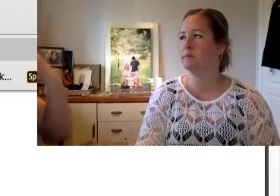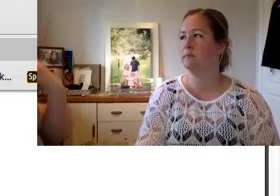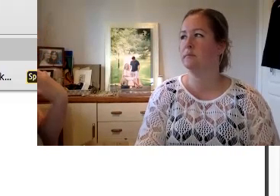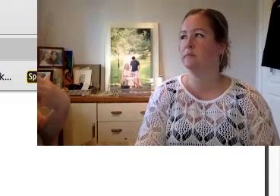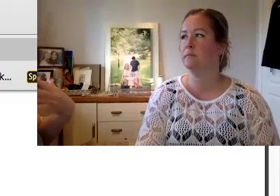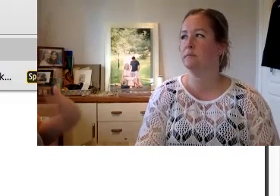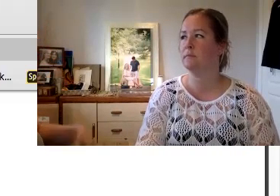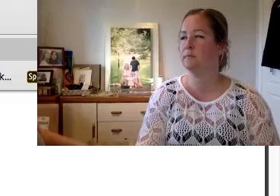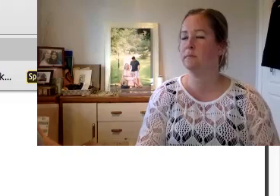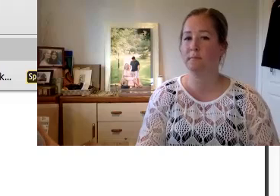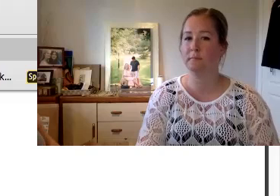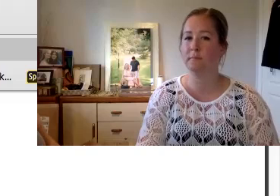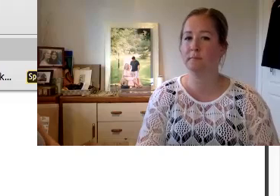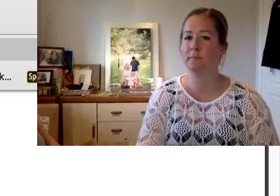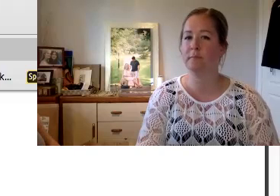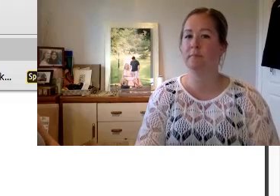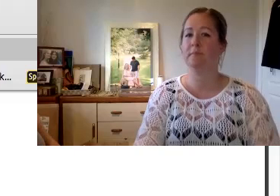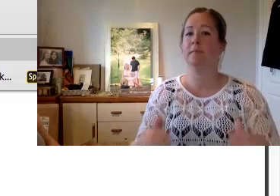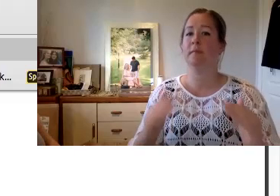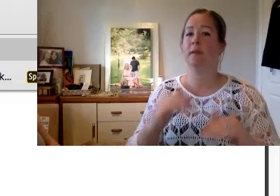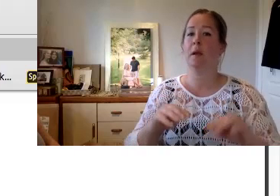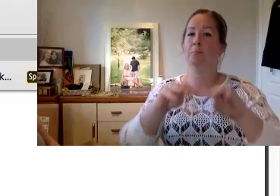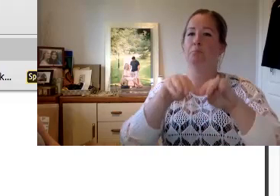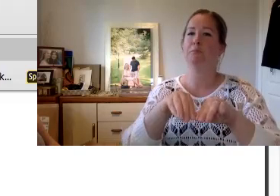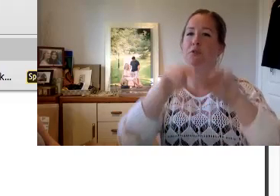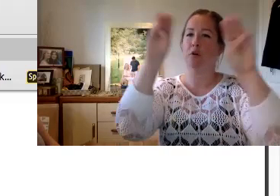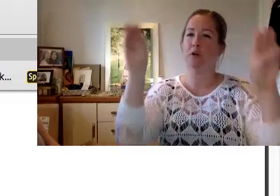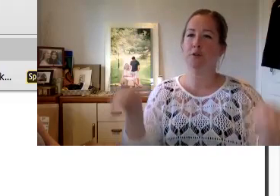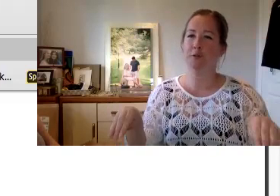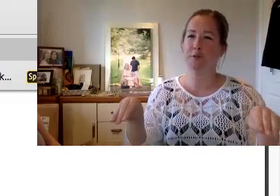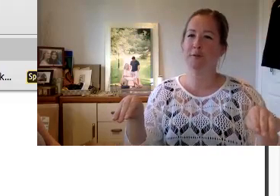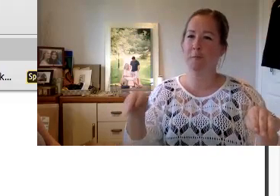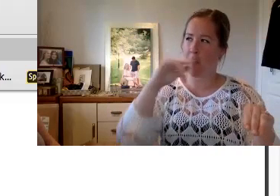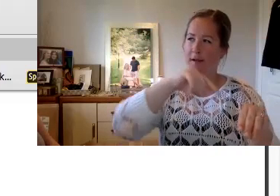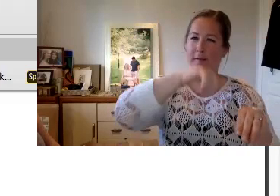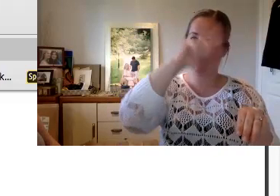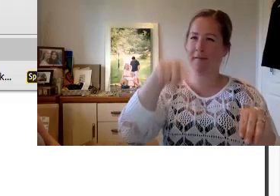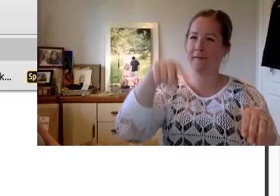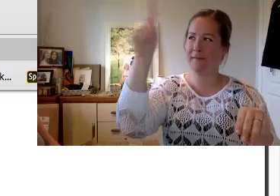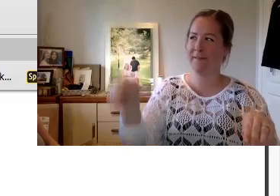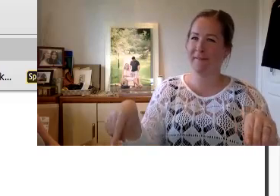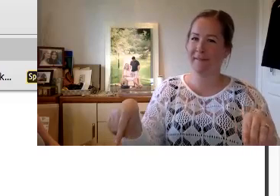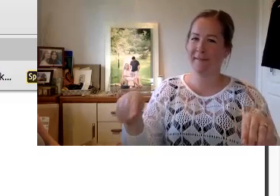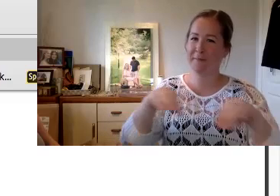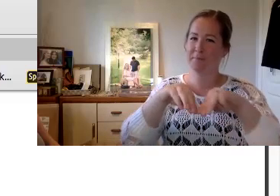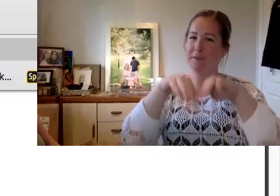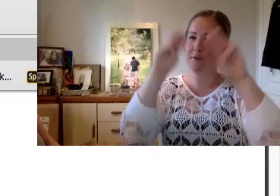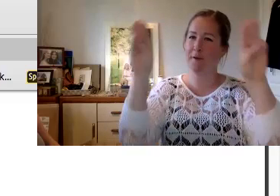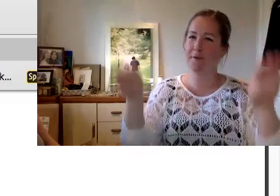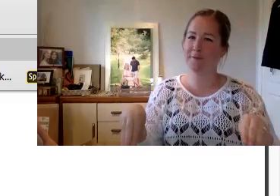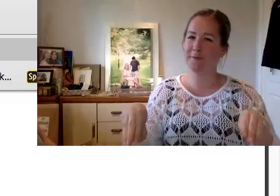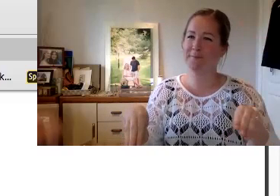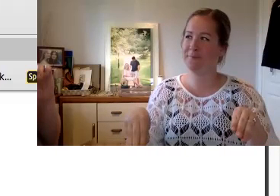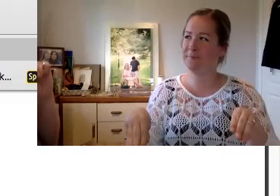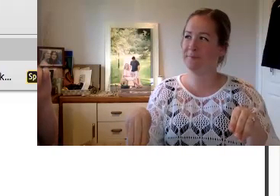How she has her long frilly hair, that's the sign for Starbucks. McDonald's, really easy. It's the arches and